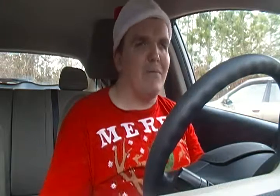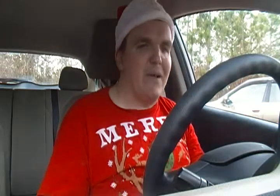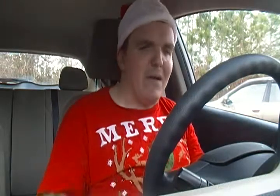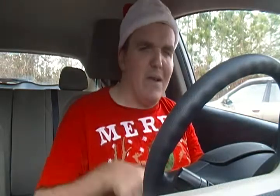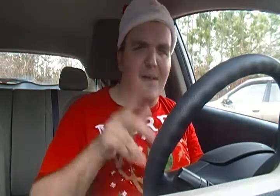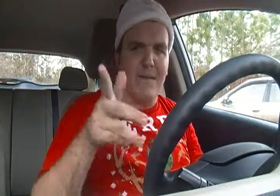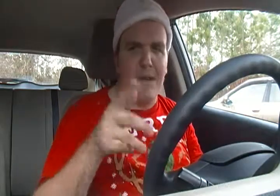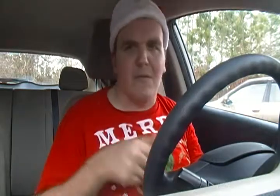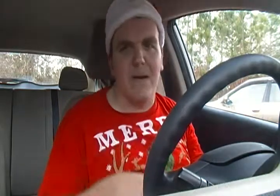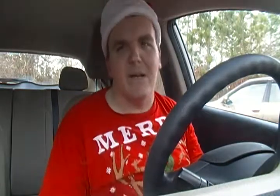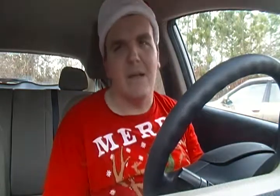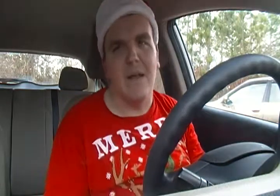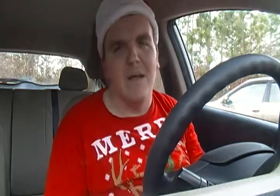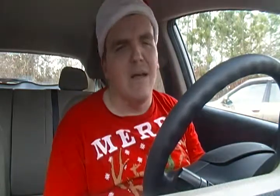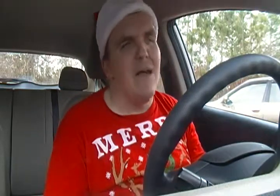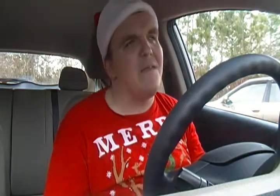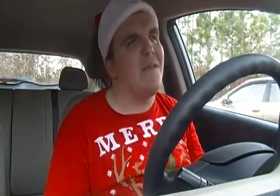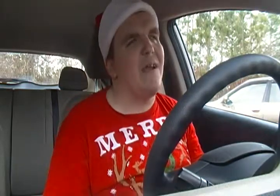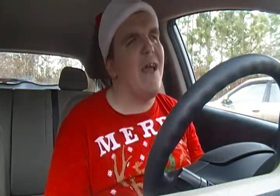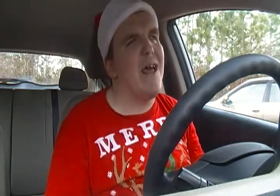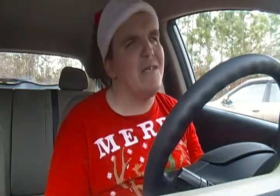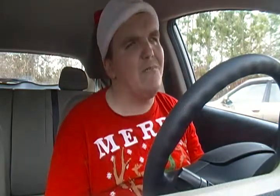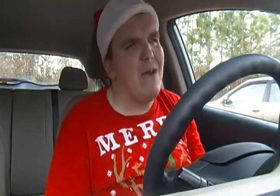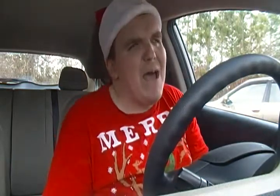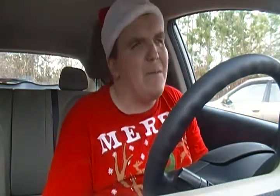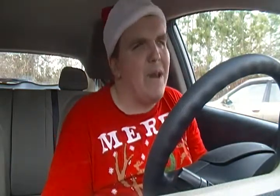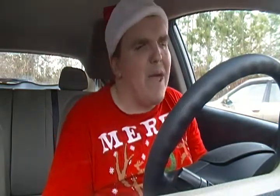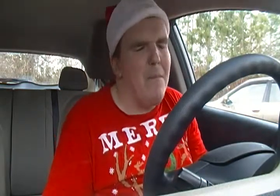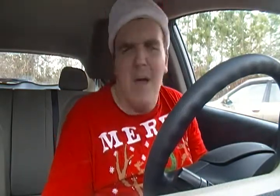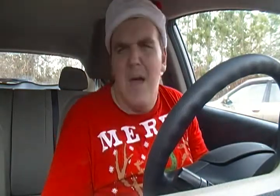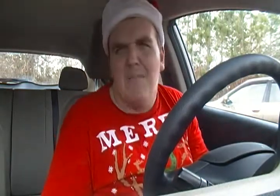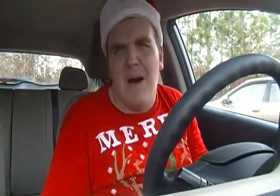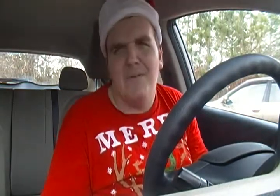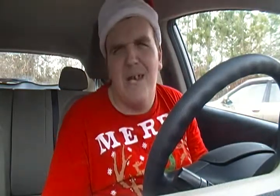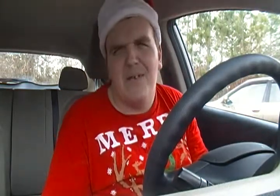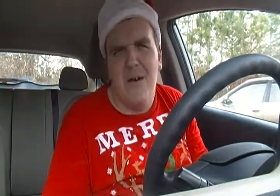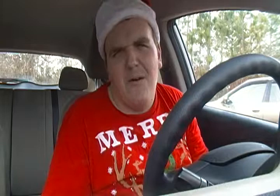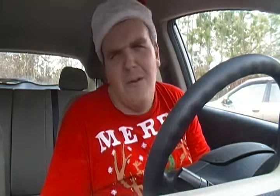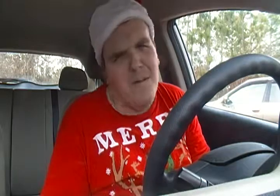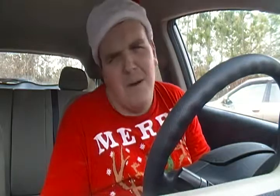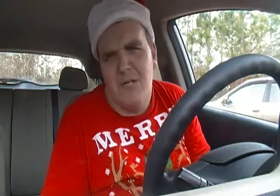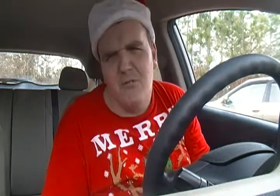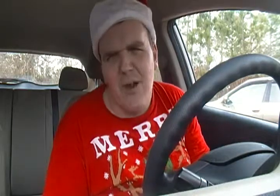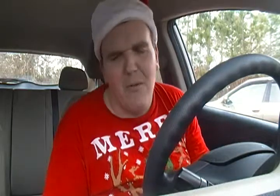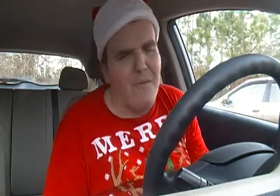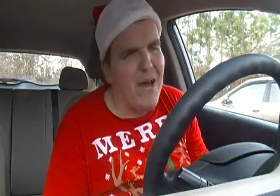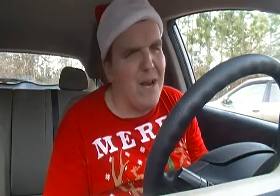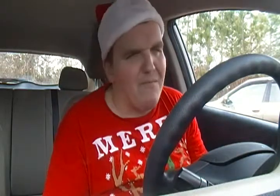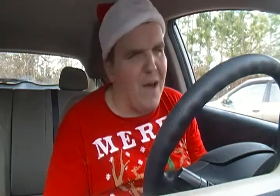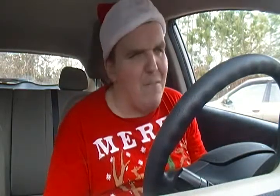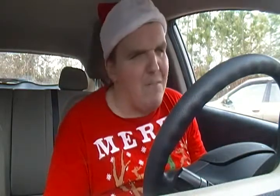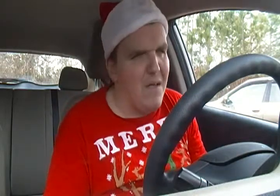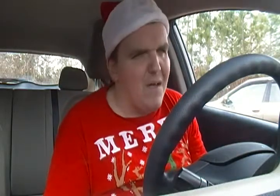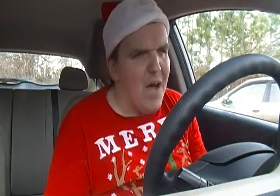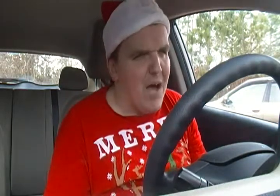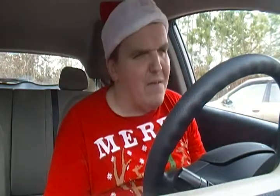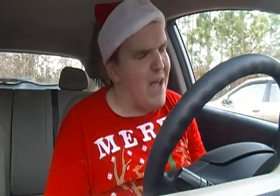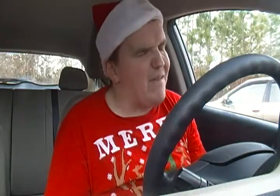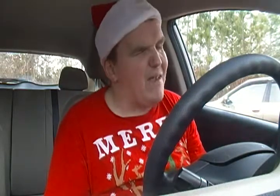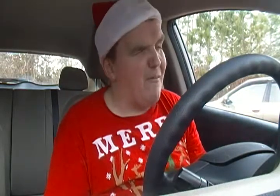mom says oh you left this on the radio again and then the dad asked what happened today mom says oh nothing much ralphie got in a fight dad said